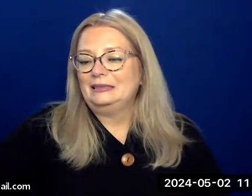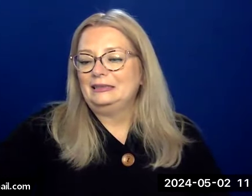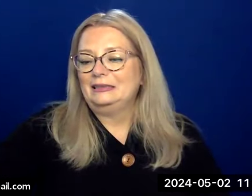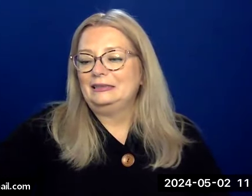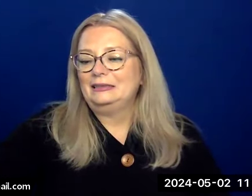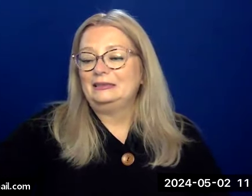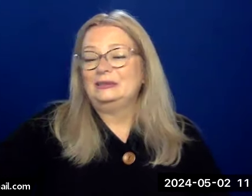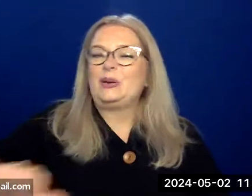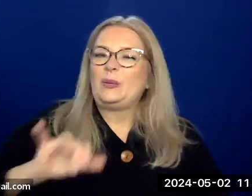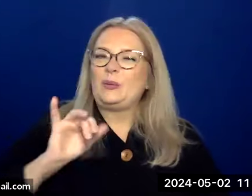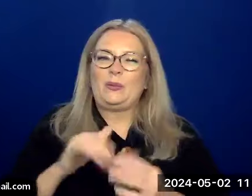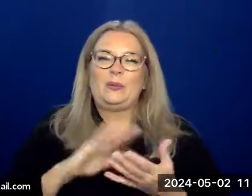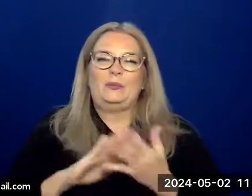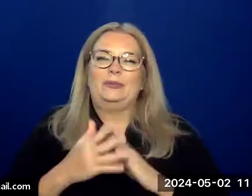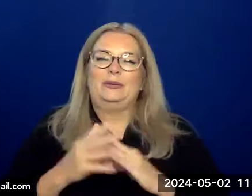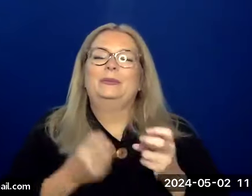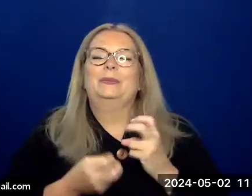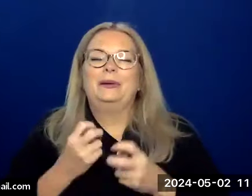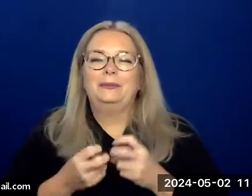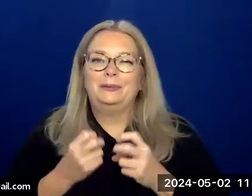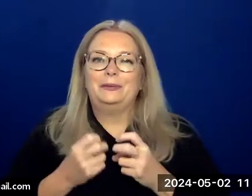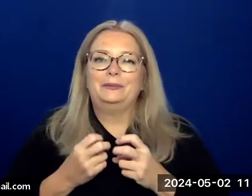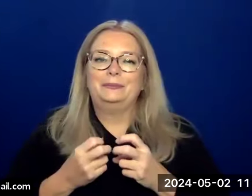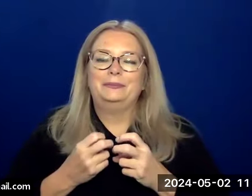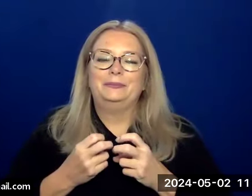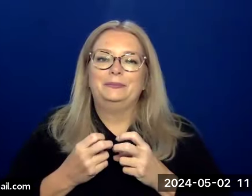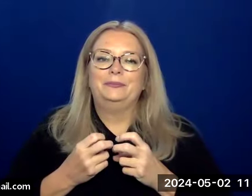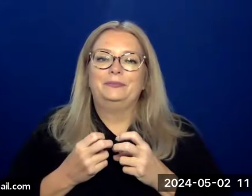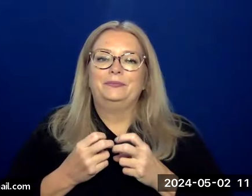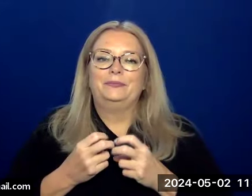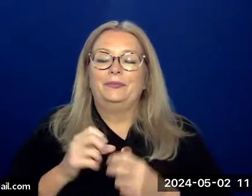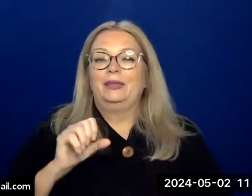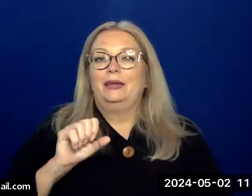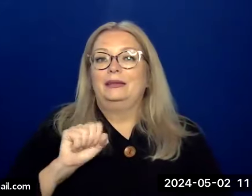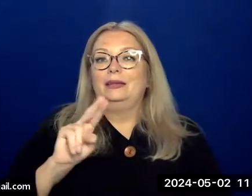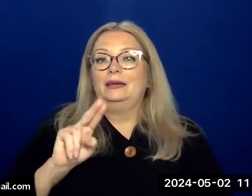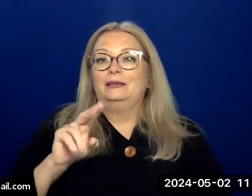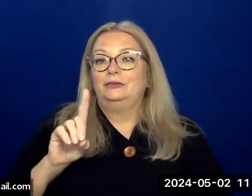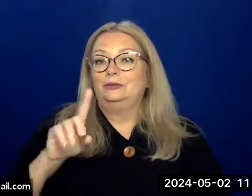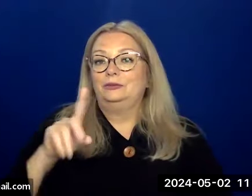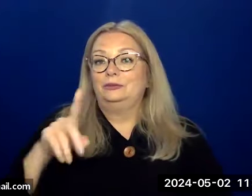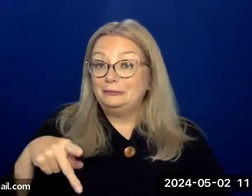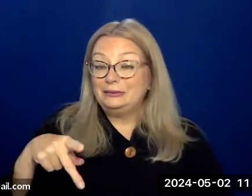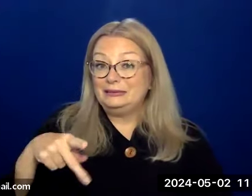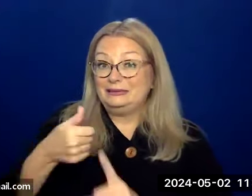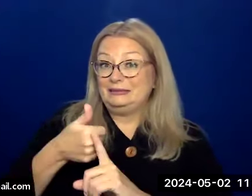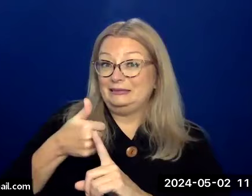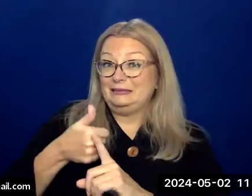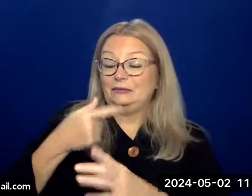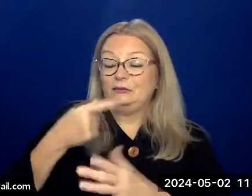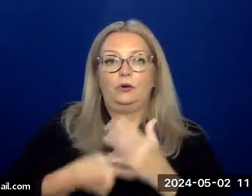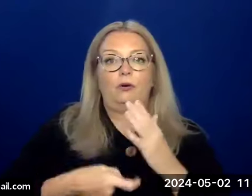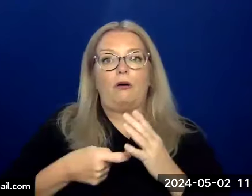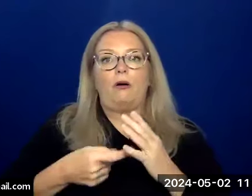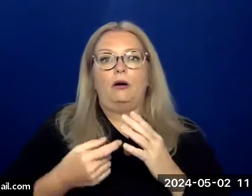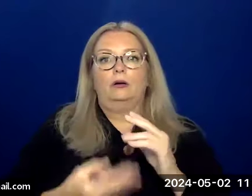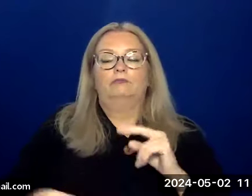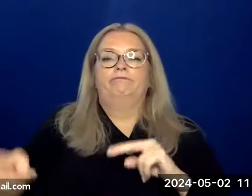problematic. And especially since the SUDP costs a lot more